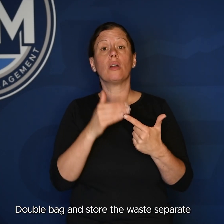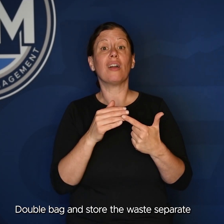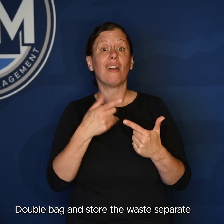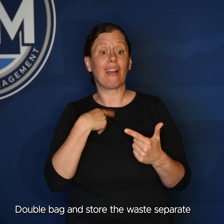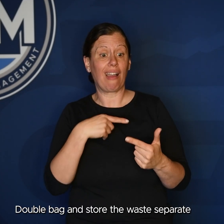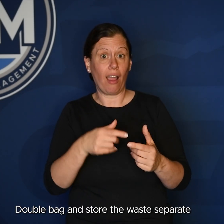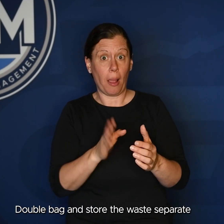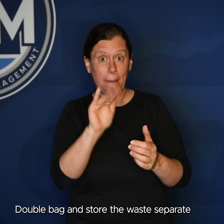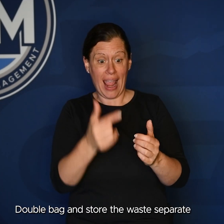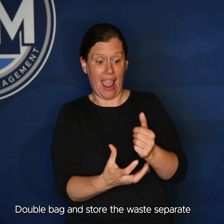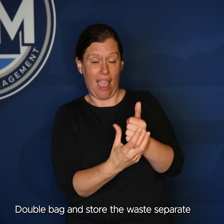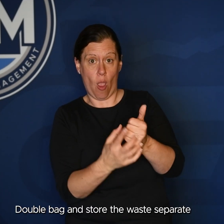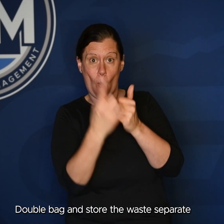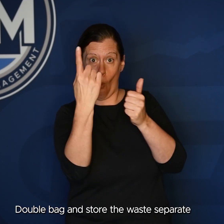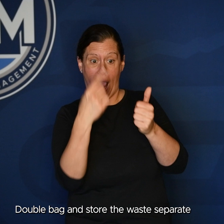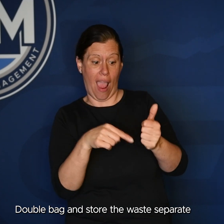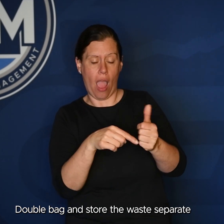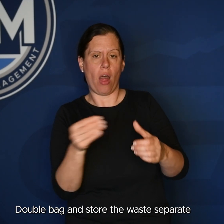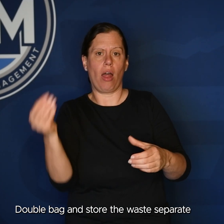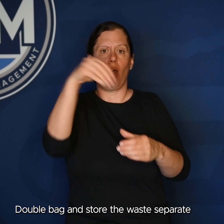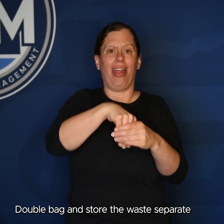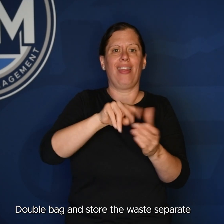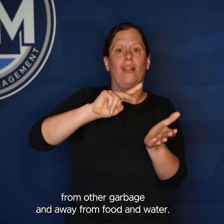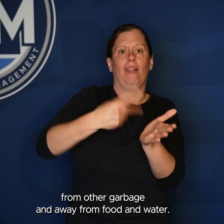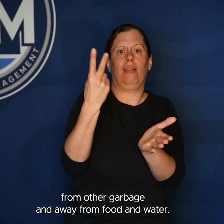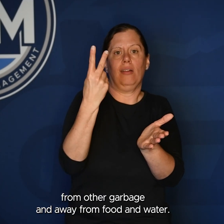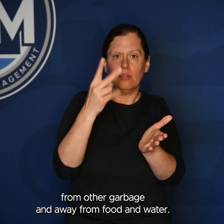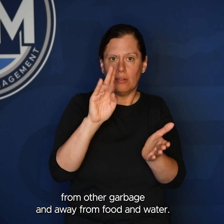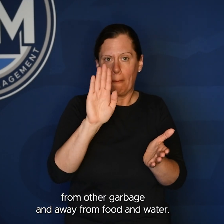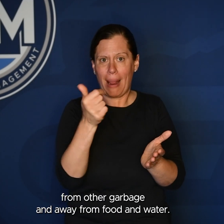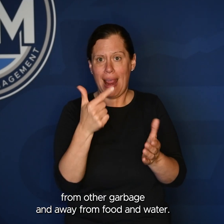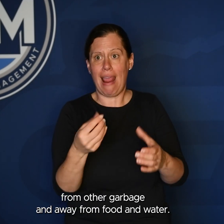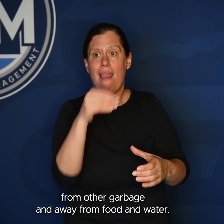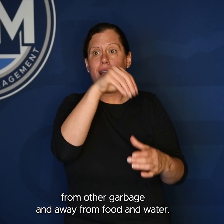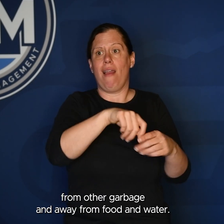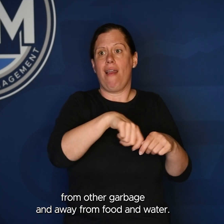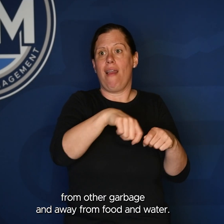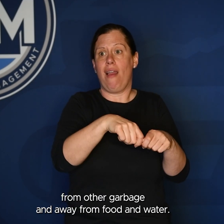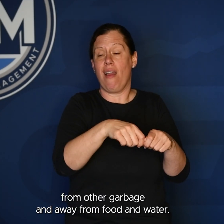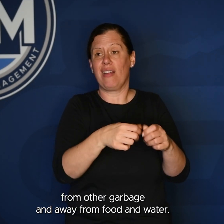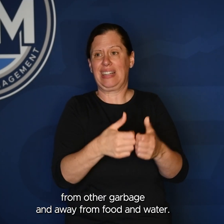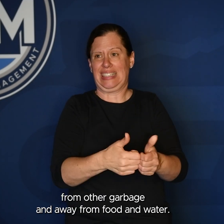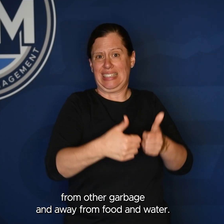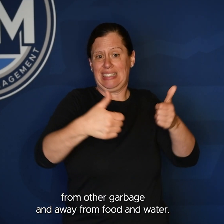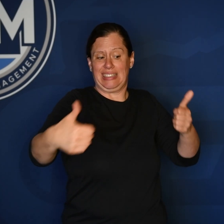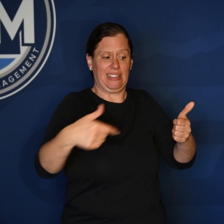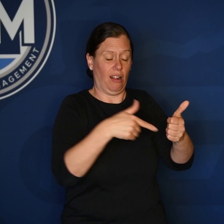Double bag and store the waste separate from other garbage and away from food and water.